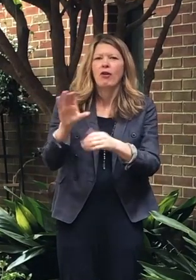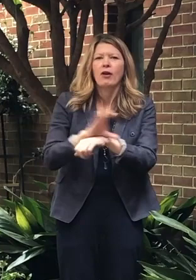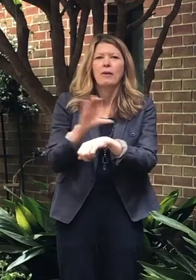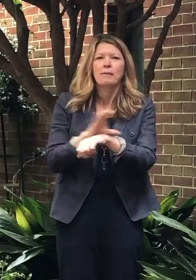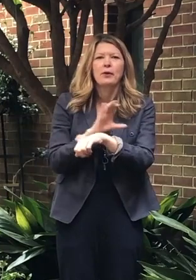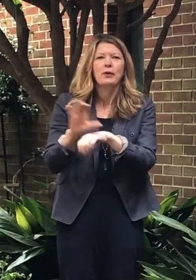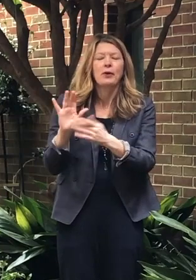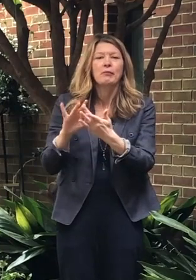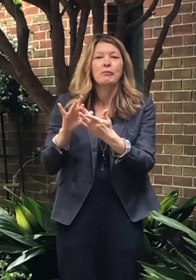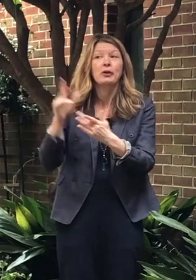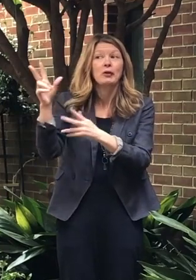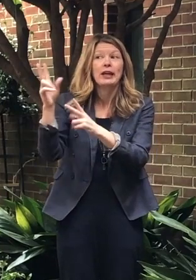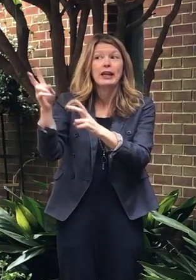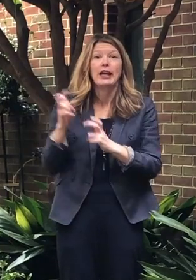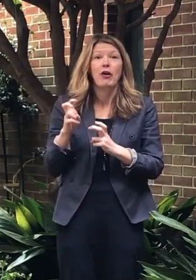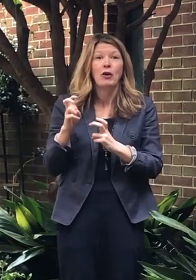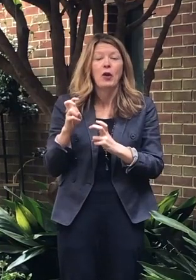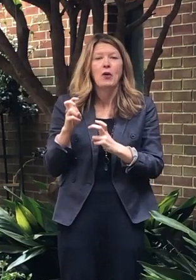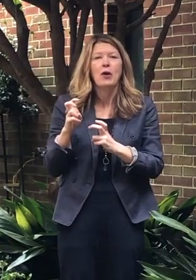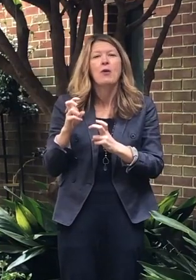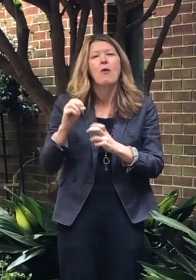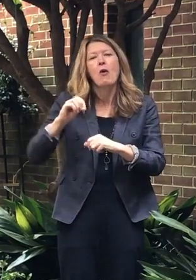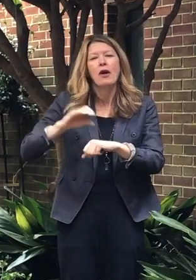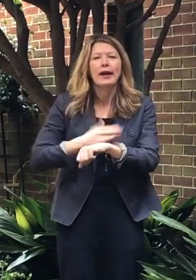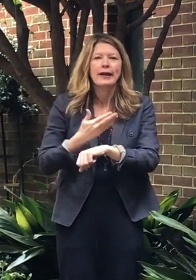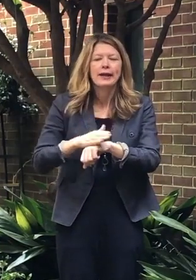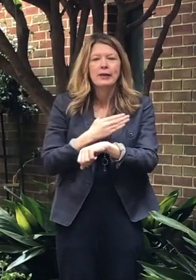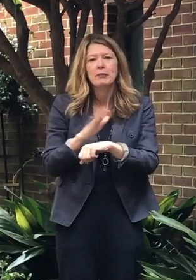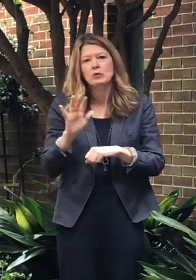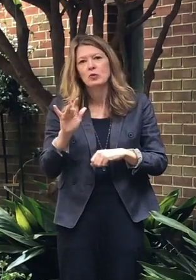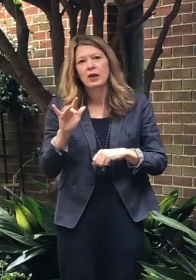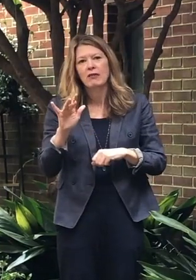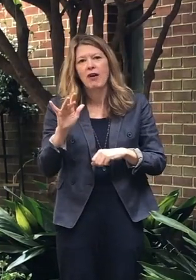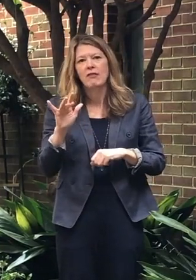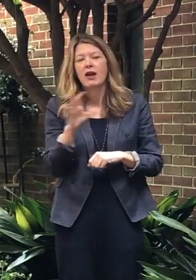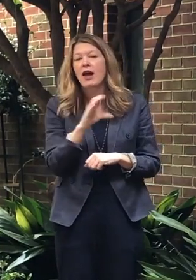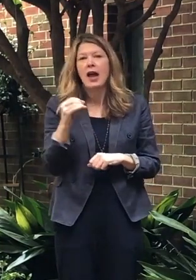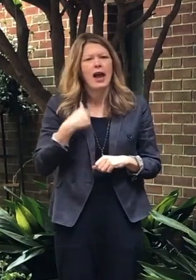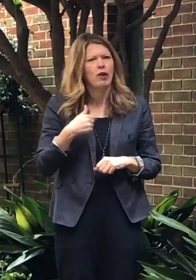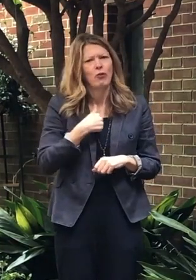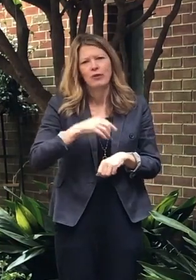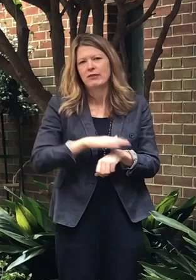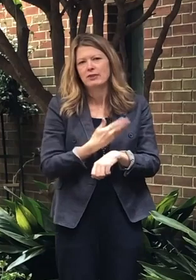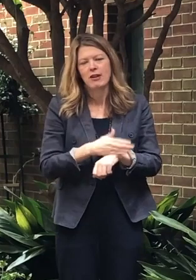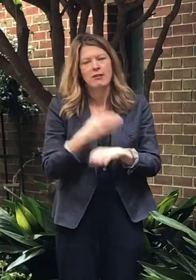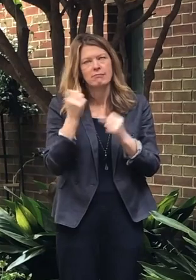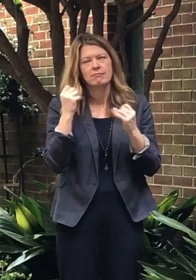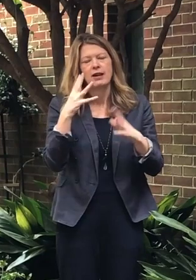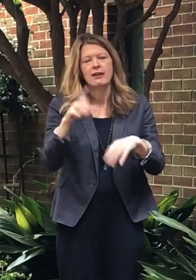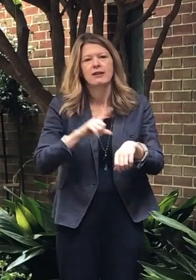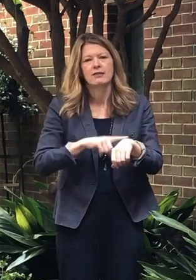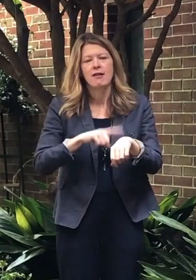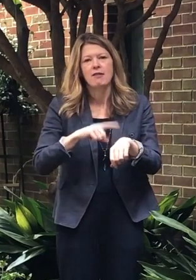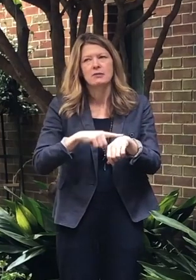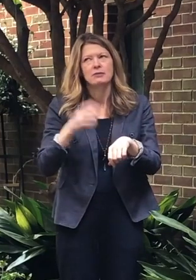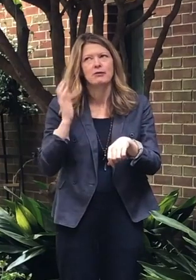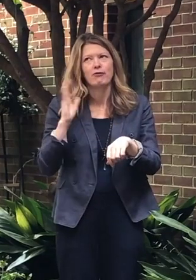the hymnal. It's hymn 25. And we've sung it 100 times.